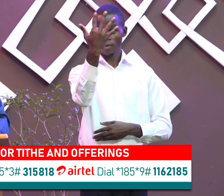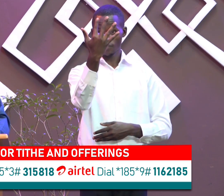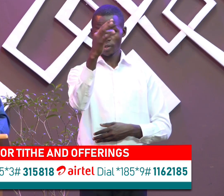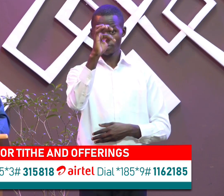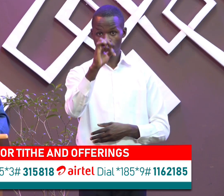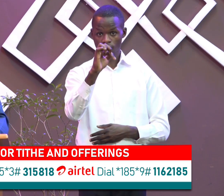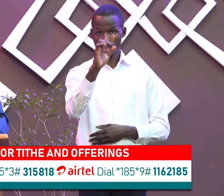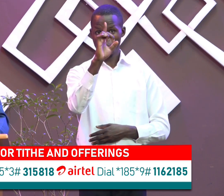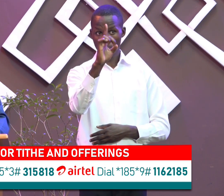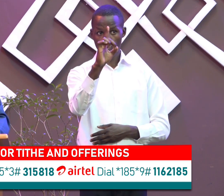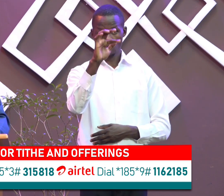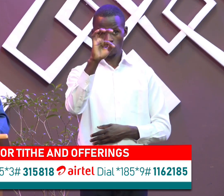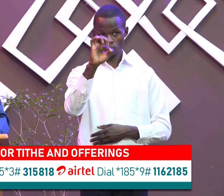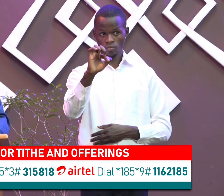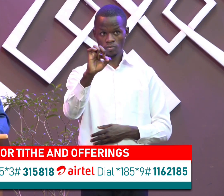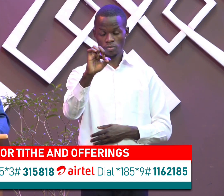31 58 18.